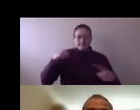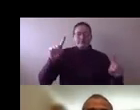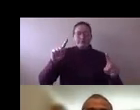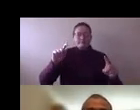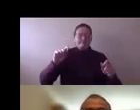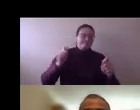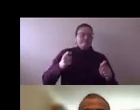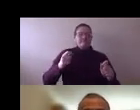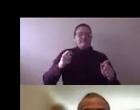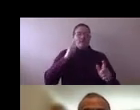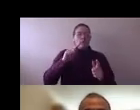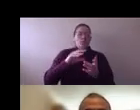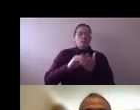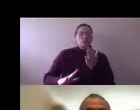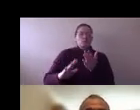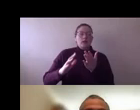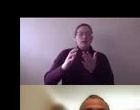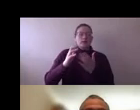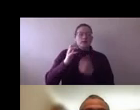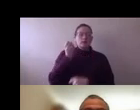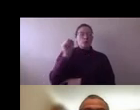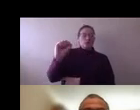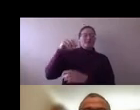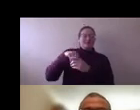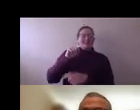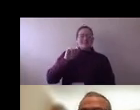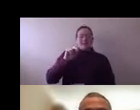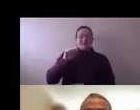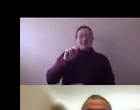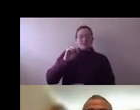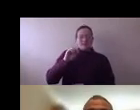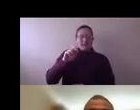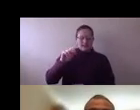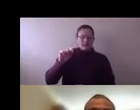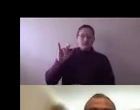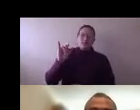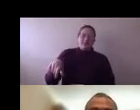Chinese student protesters in Tiananmen, resulting in the world